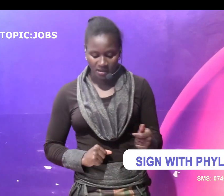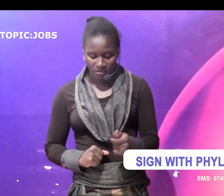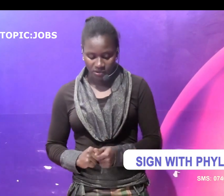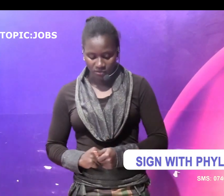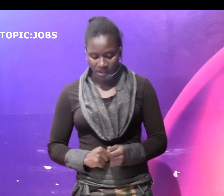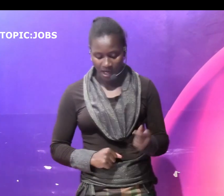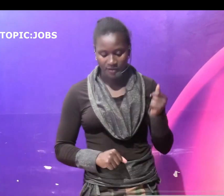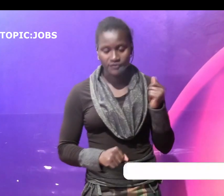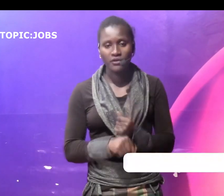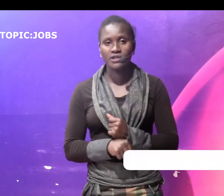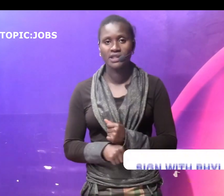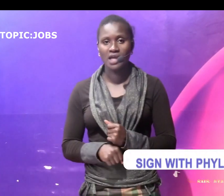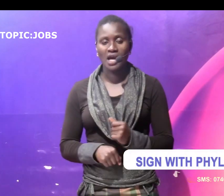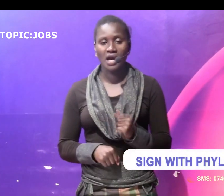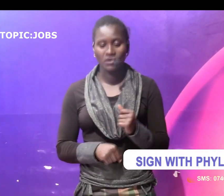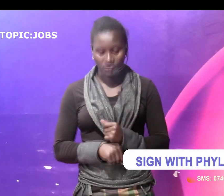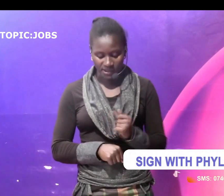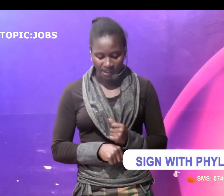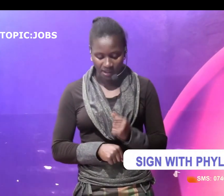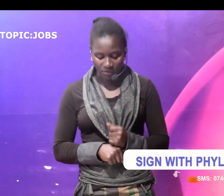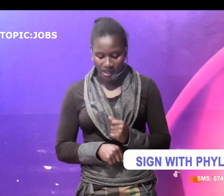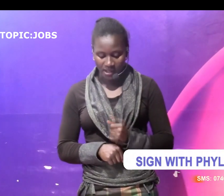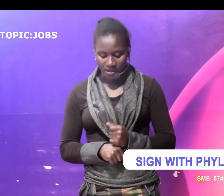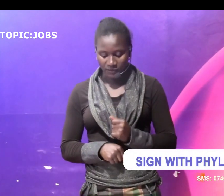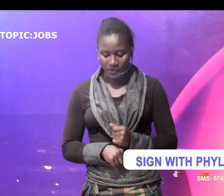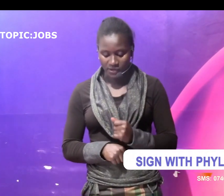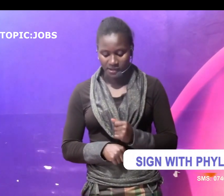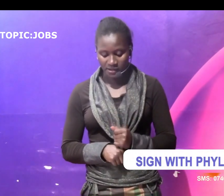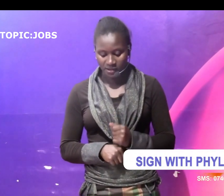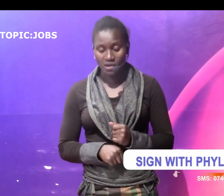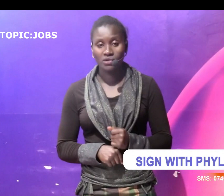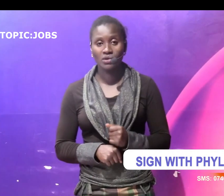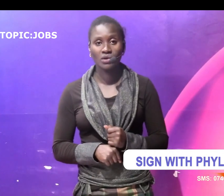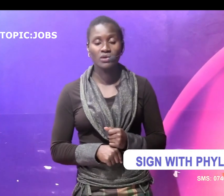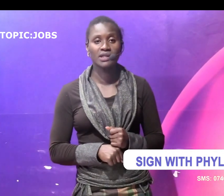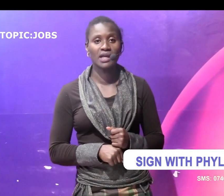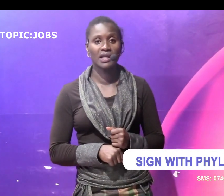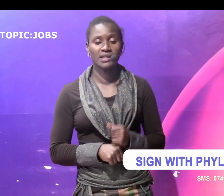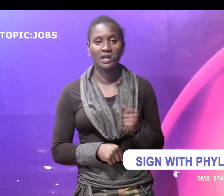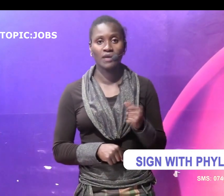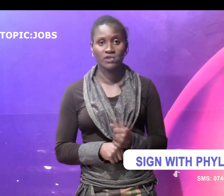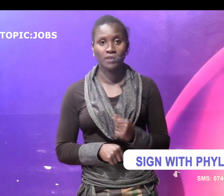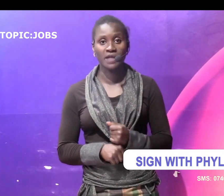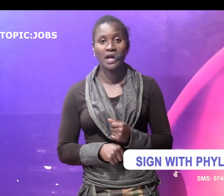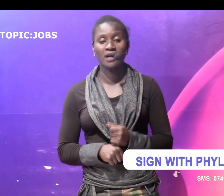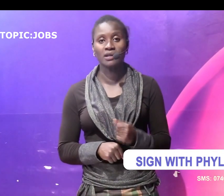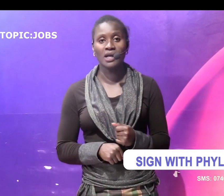we have force. How do we sign the word force? So using a letter F shaped hand, and then